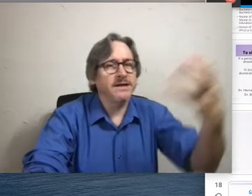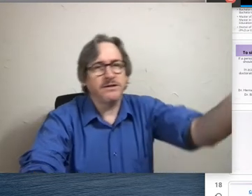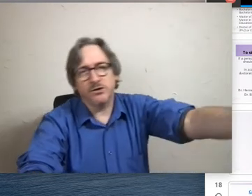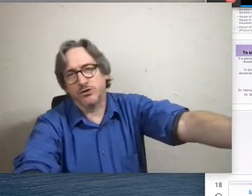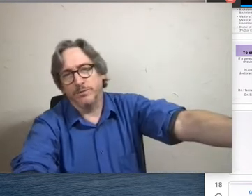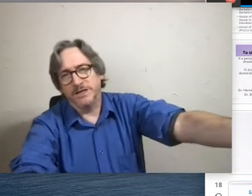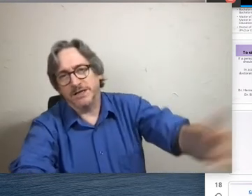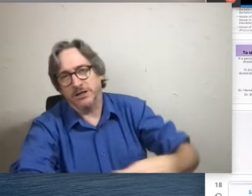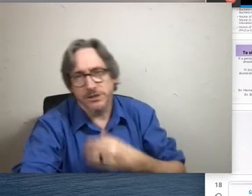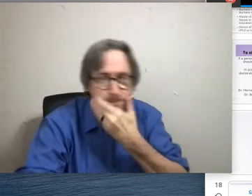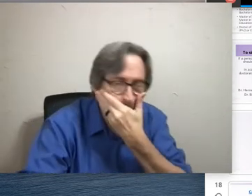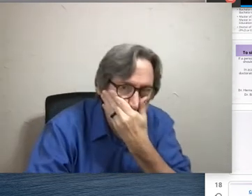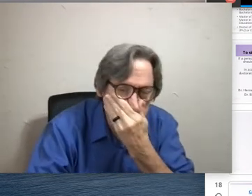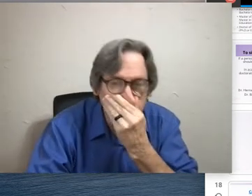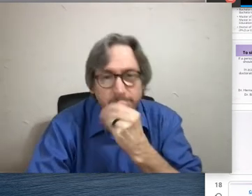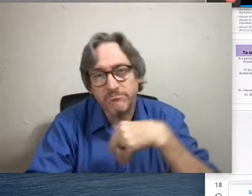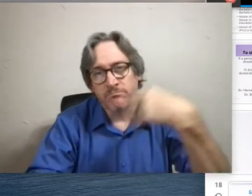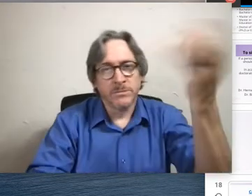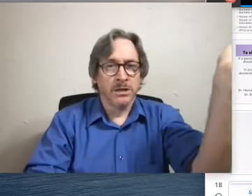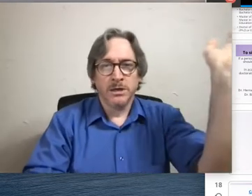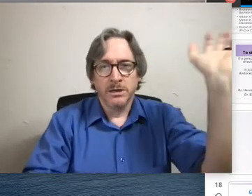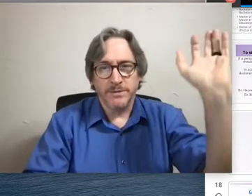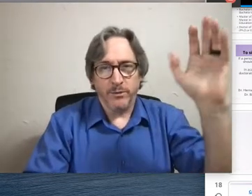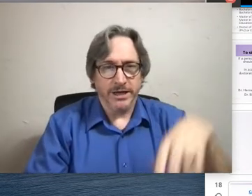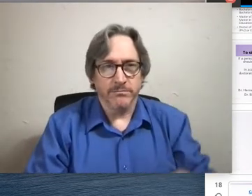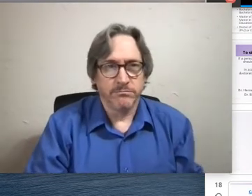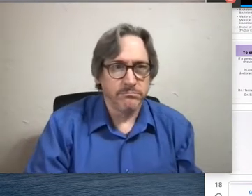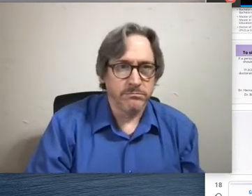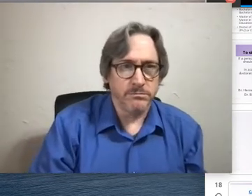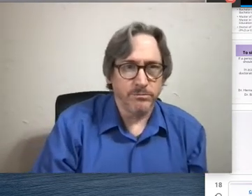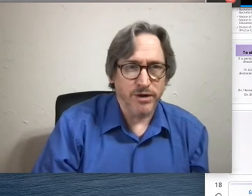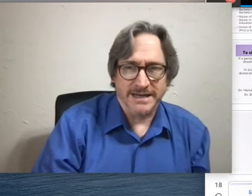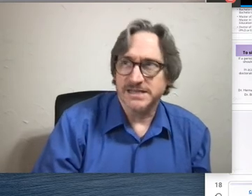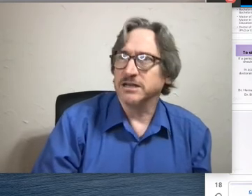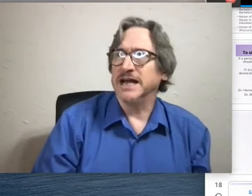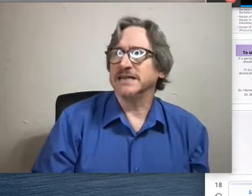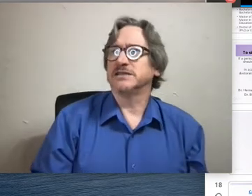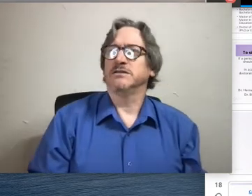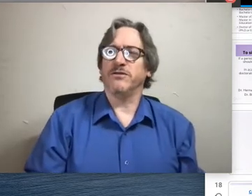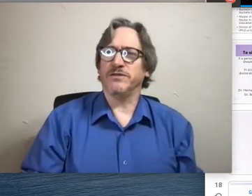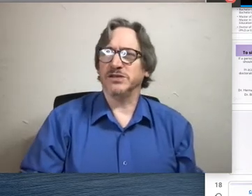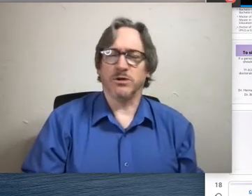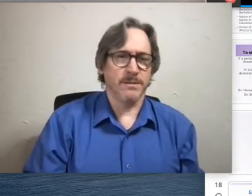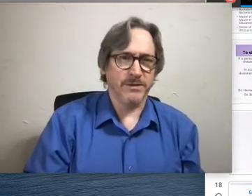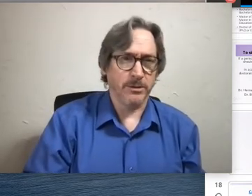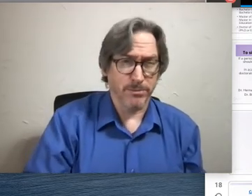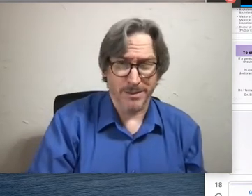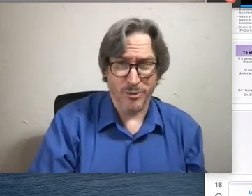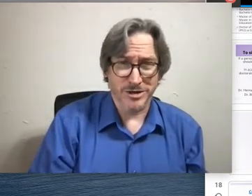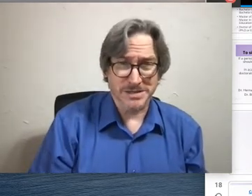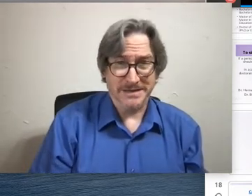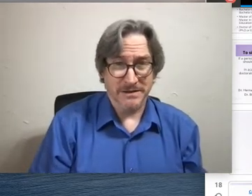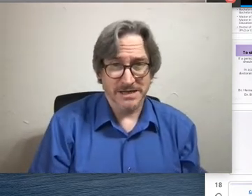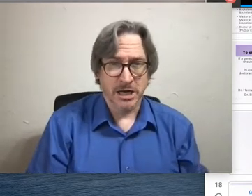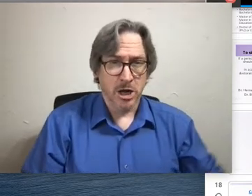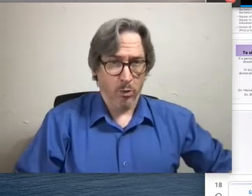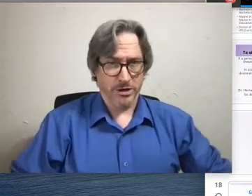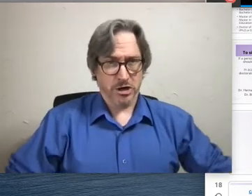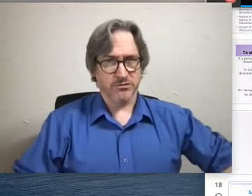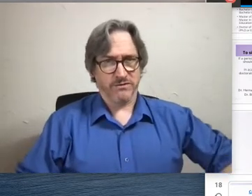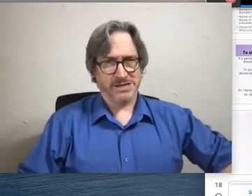And then there's group discussions that we can practice in class. Other things will come up that'll be probably more interesting than